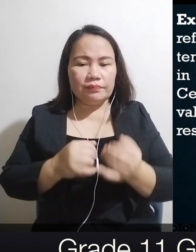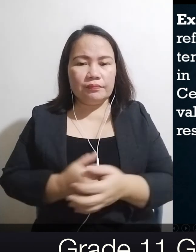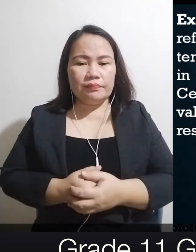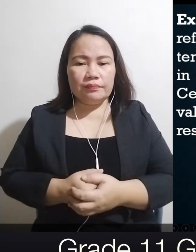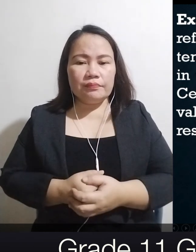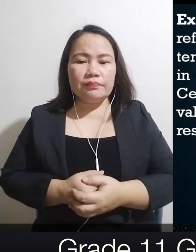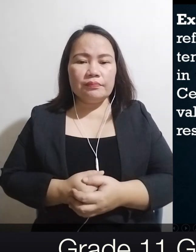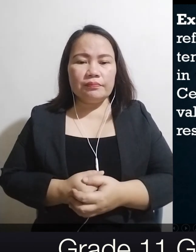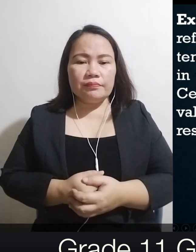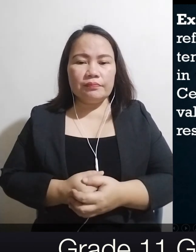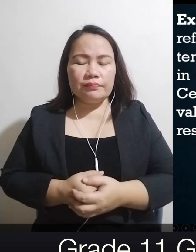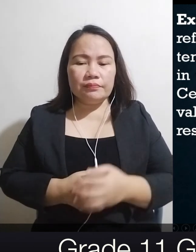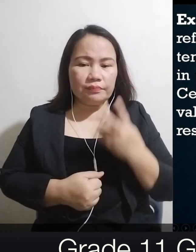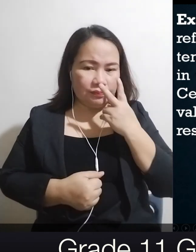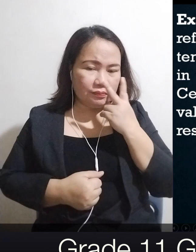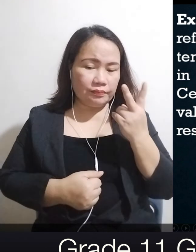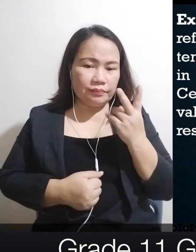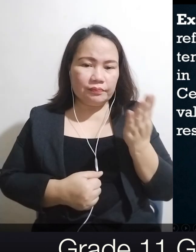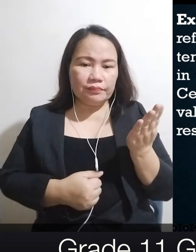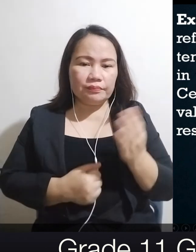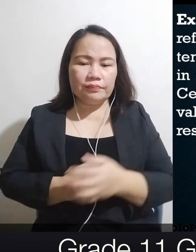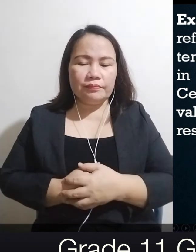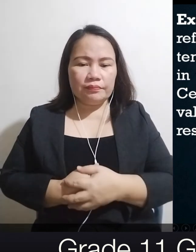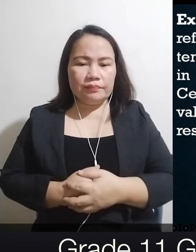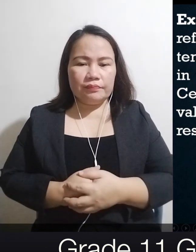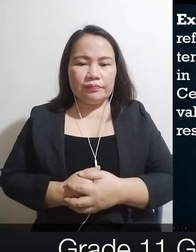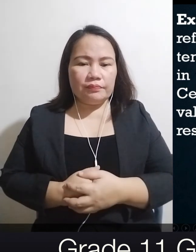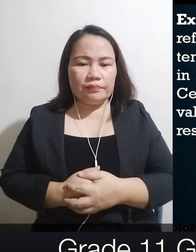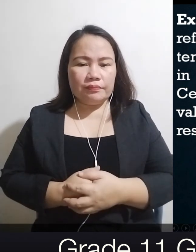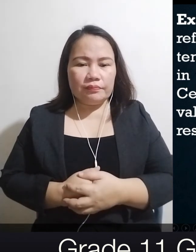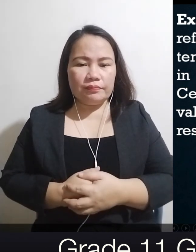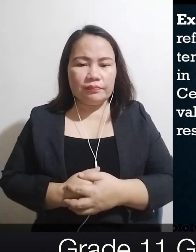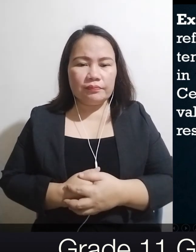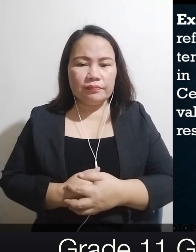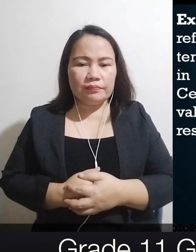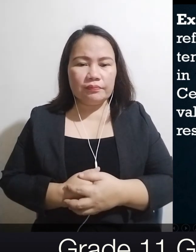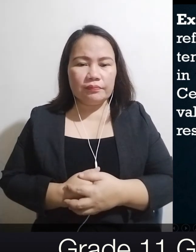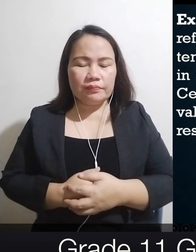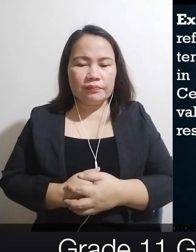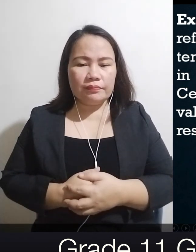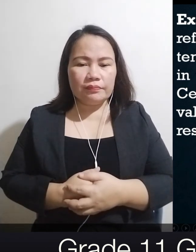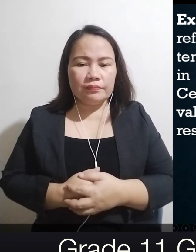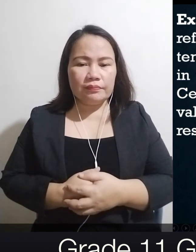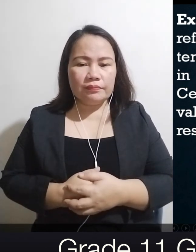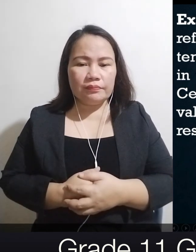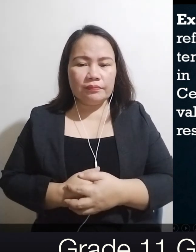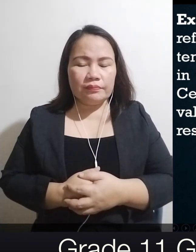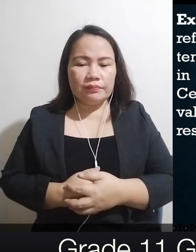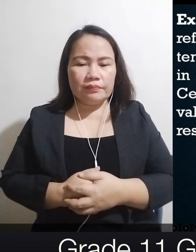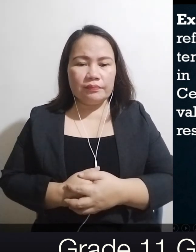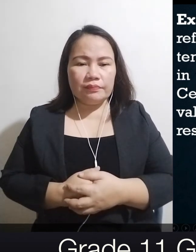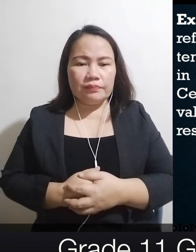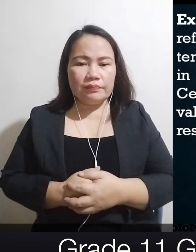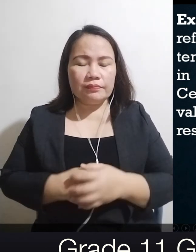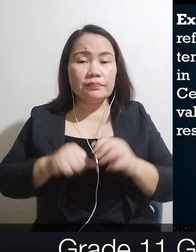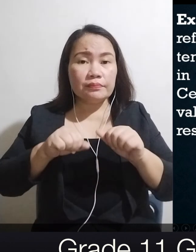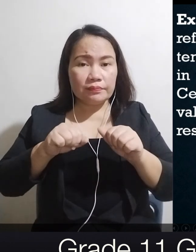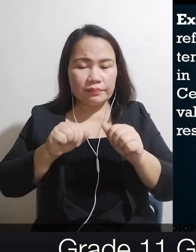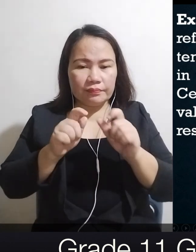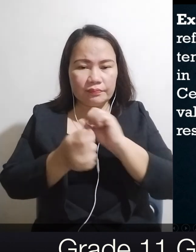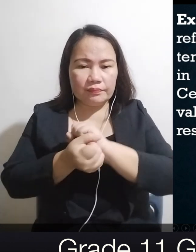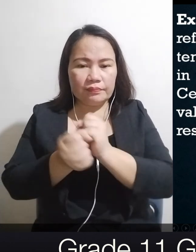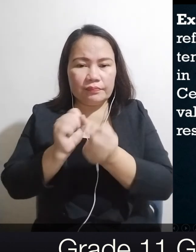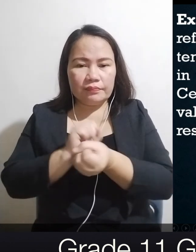this, T is equal to 170 minus 165 e raised to negative 0.006 T. So we